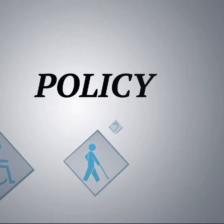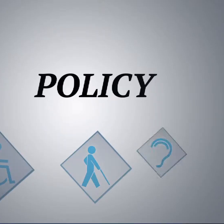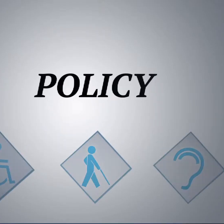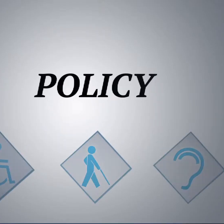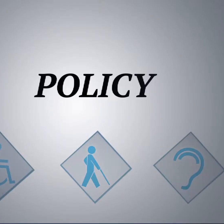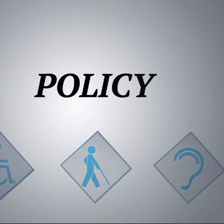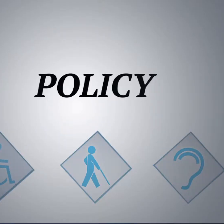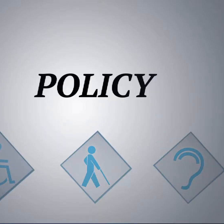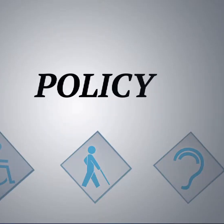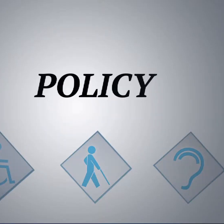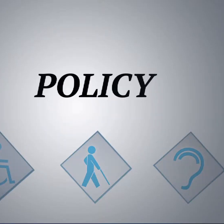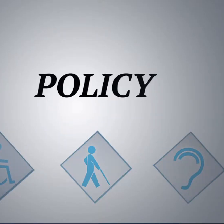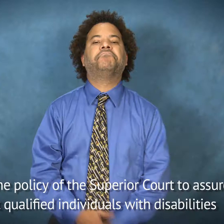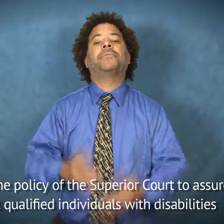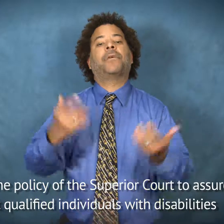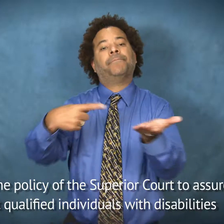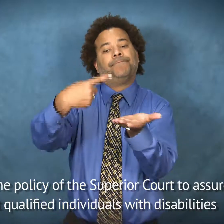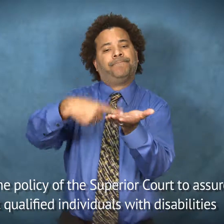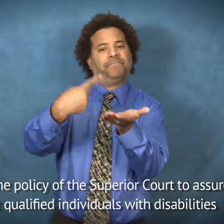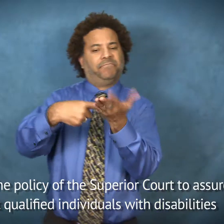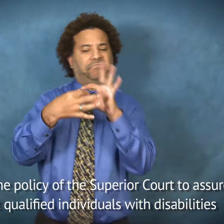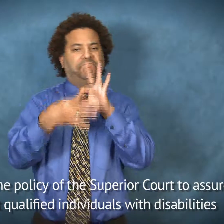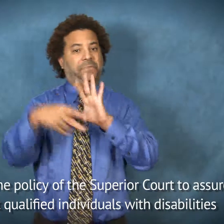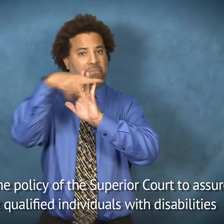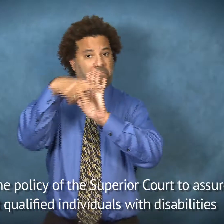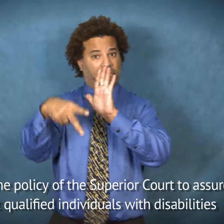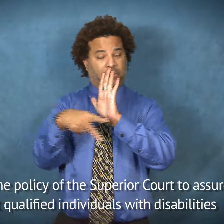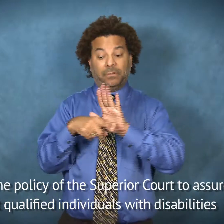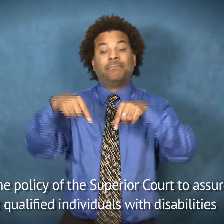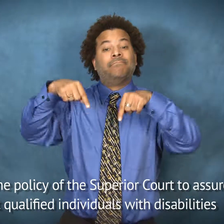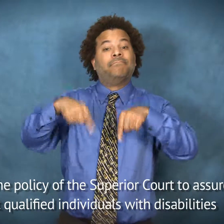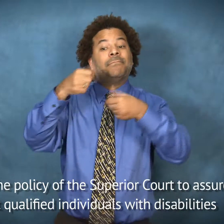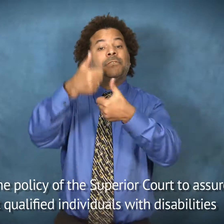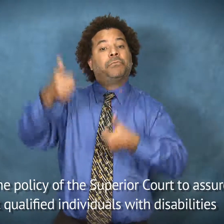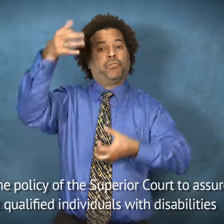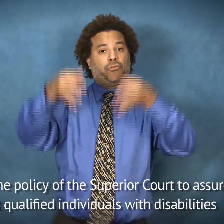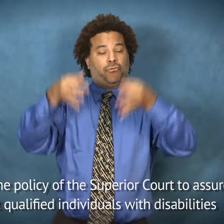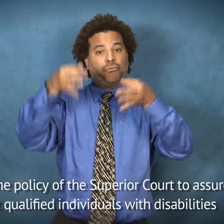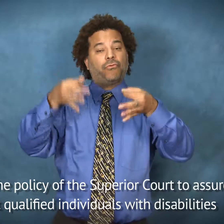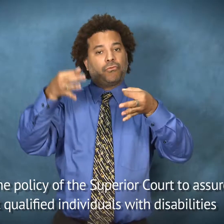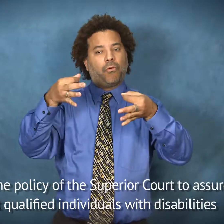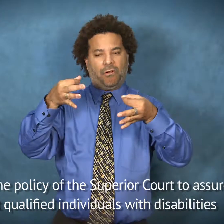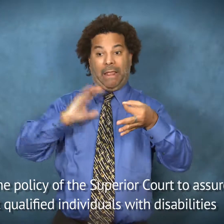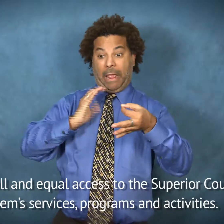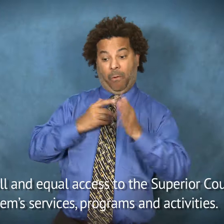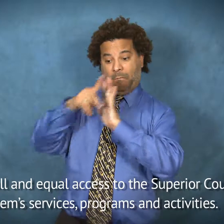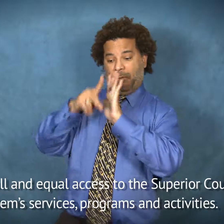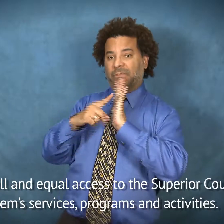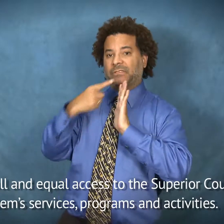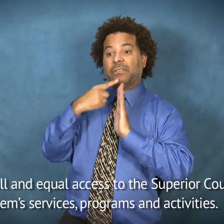Policy. It is a policy of the Superior Court to assure that qualified individuals with disabilities have full and